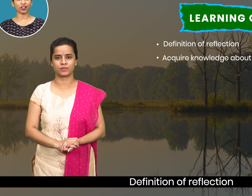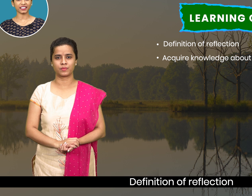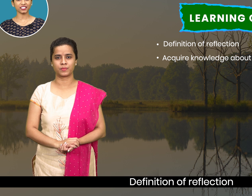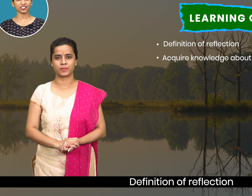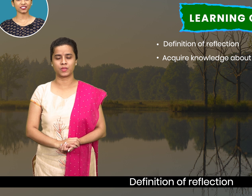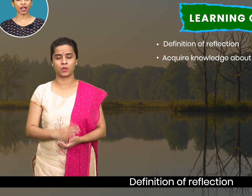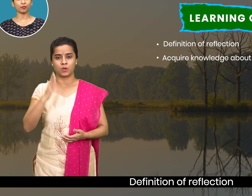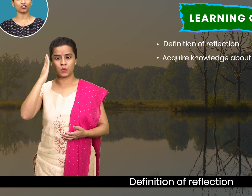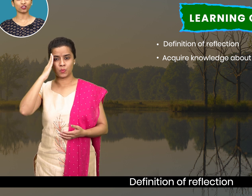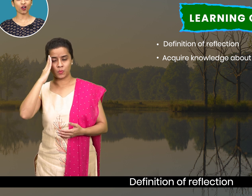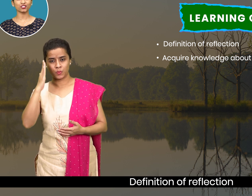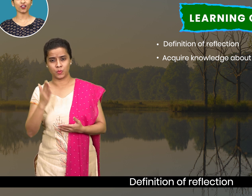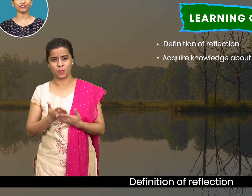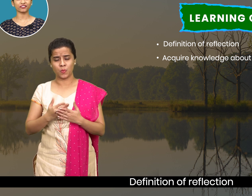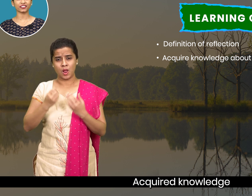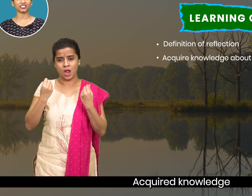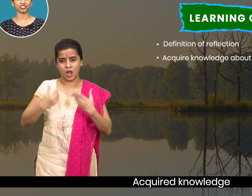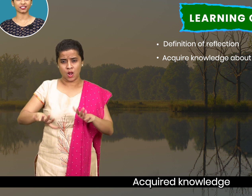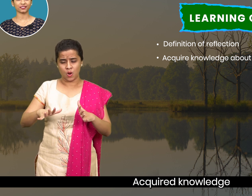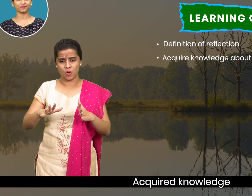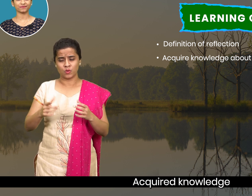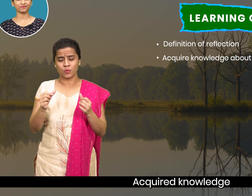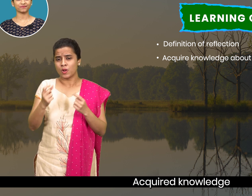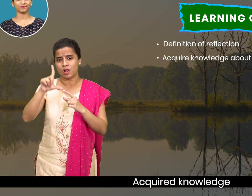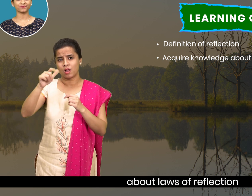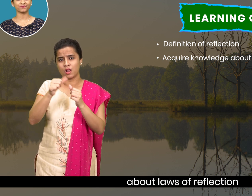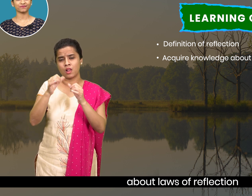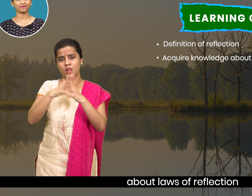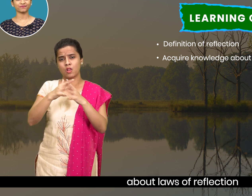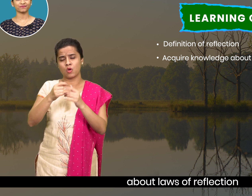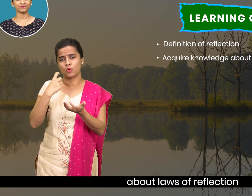Acquire knowledge about laws of reflection.